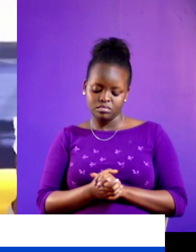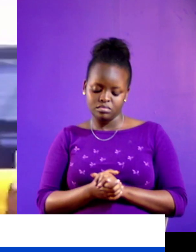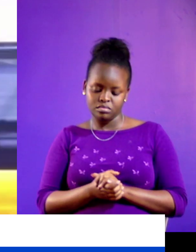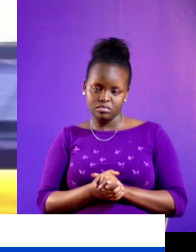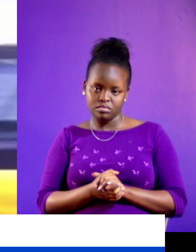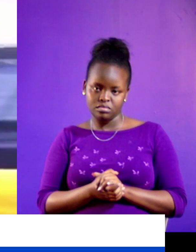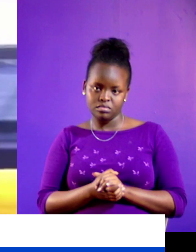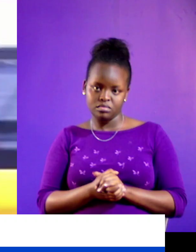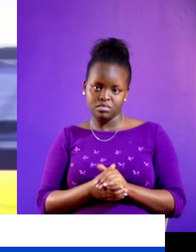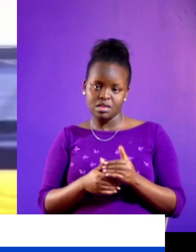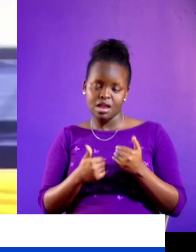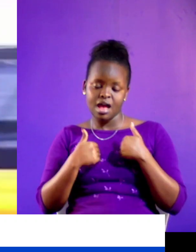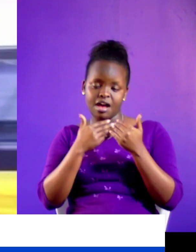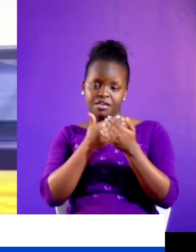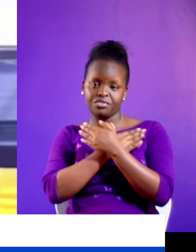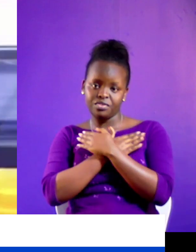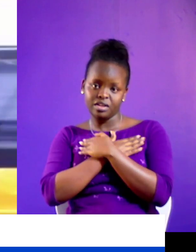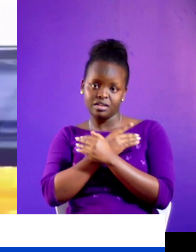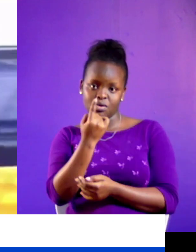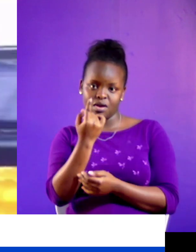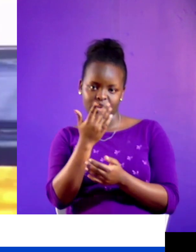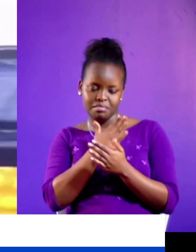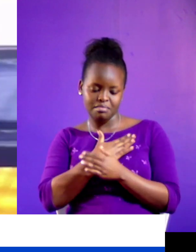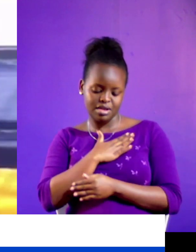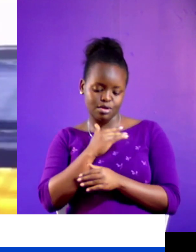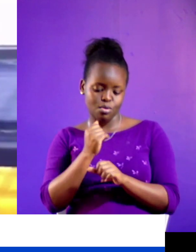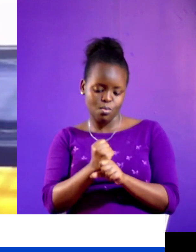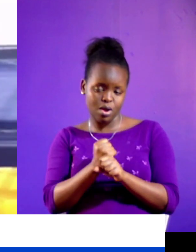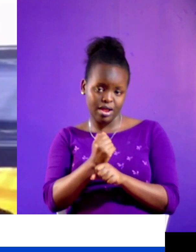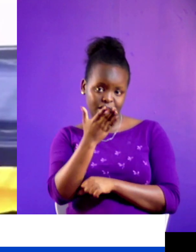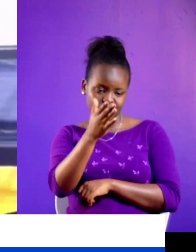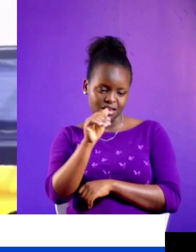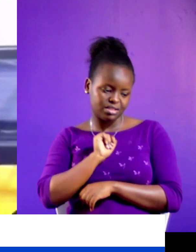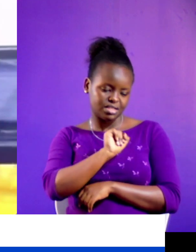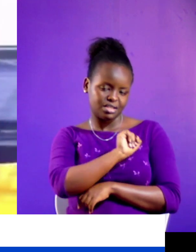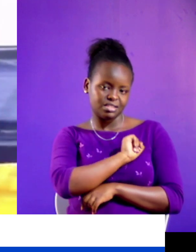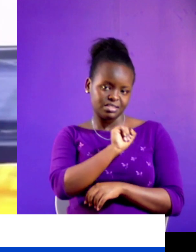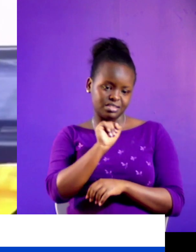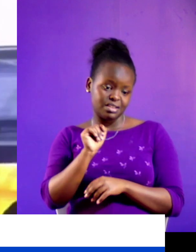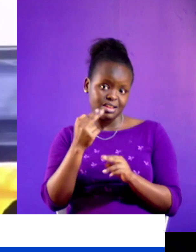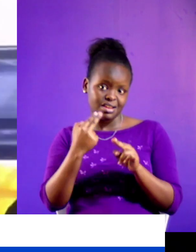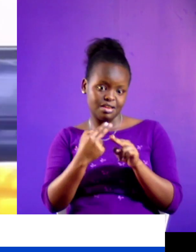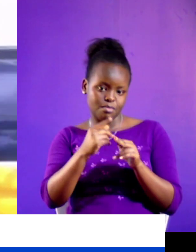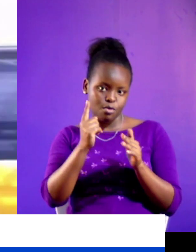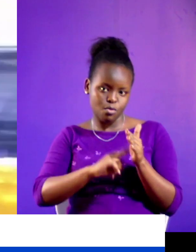Rafiki yangu moja ambaye tunafanya kazi na yeye Senate, anaitwa Senator Sifuna.